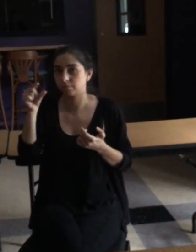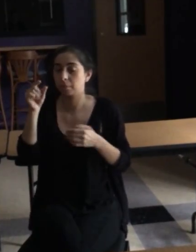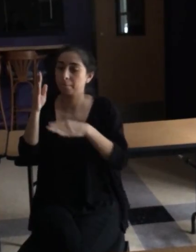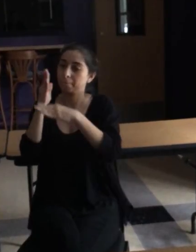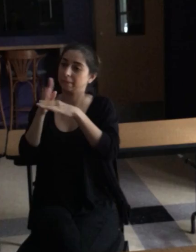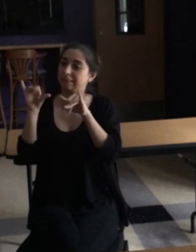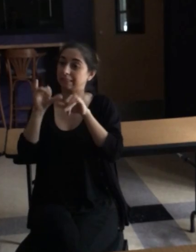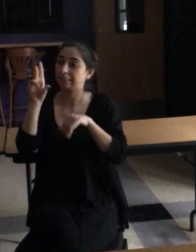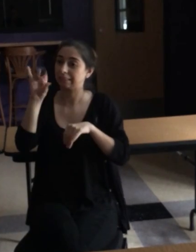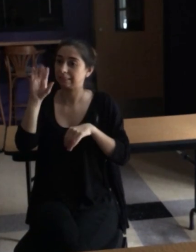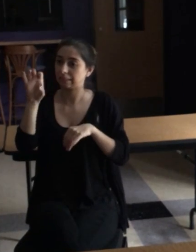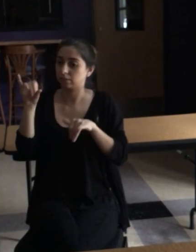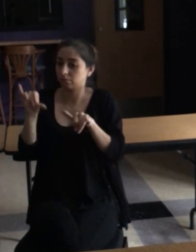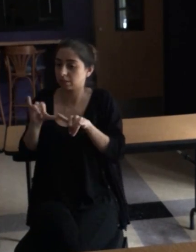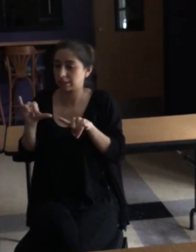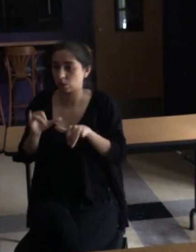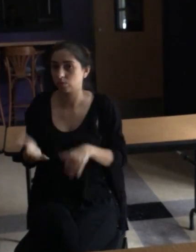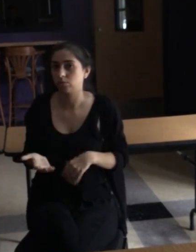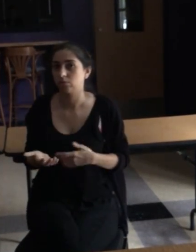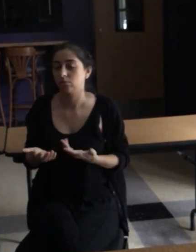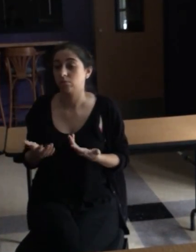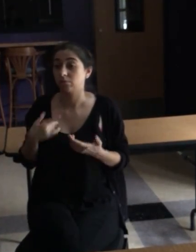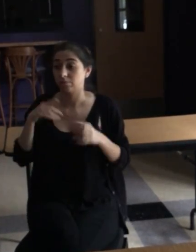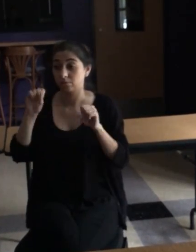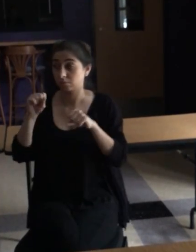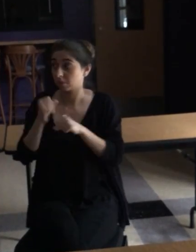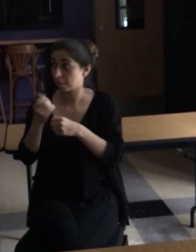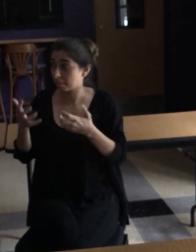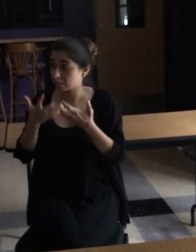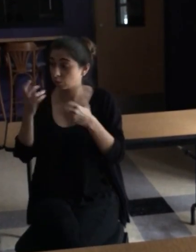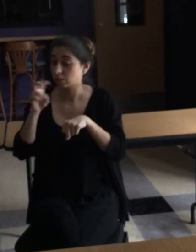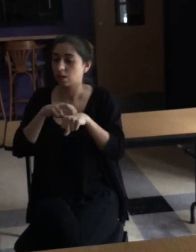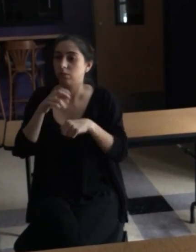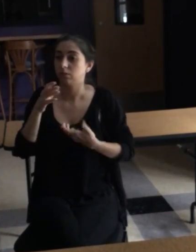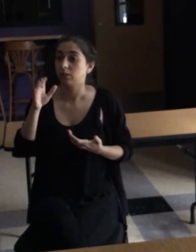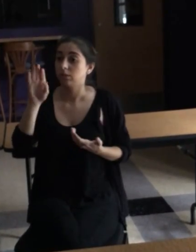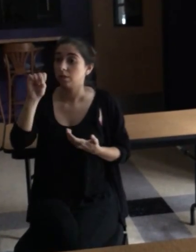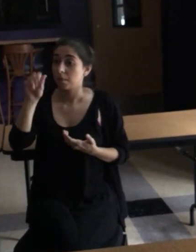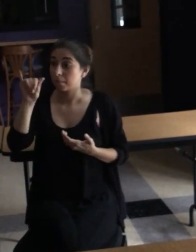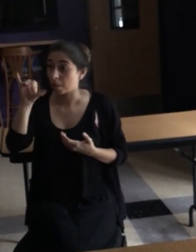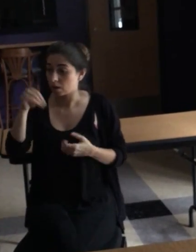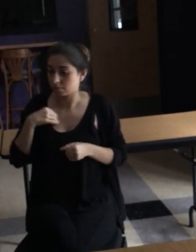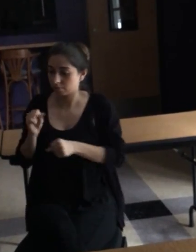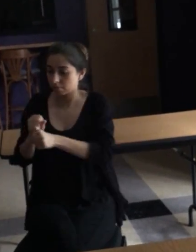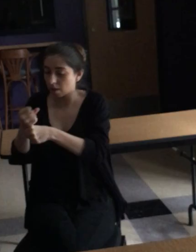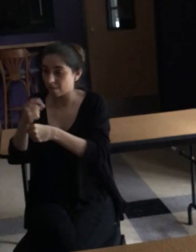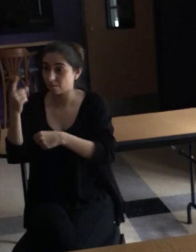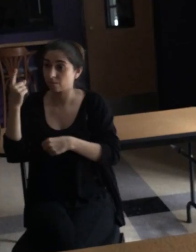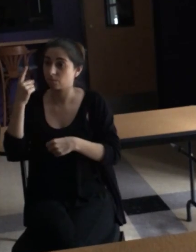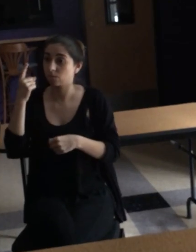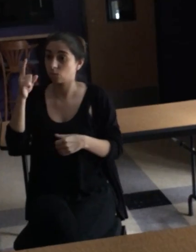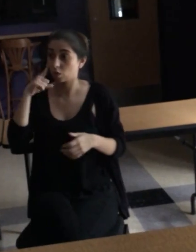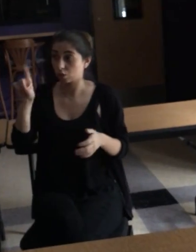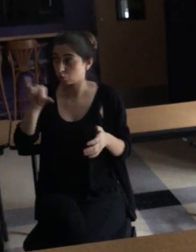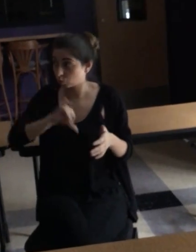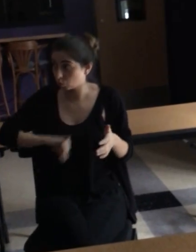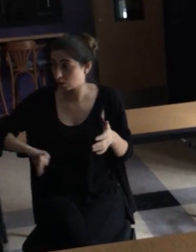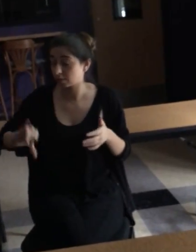my potato. And I make a potato salad. I make mayonnaise to have for my dressing. And I have a very easy,